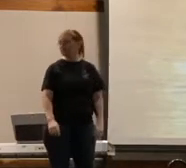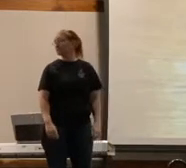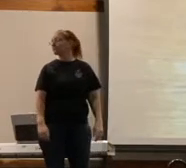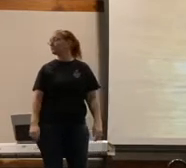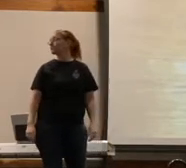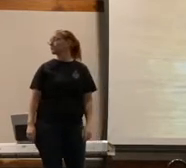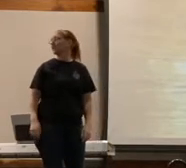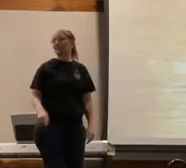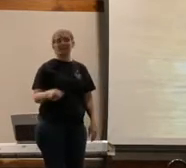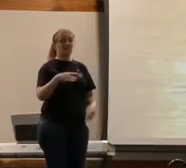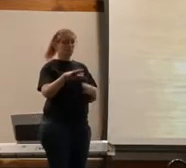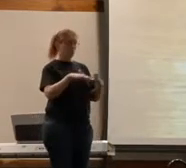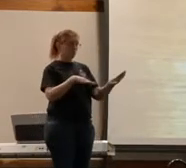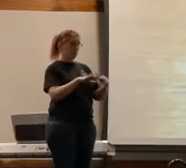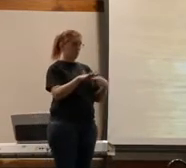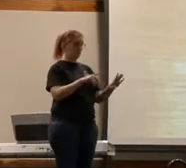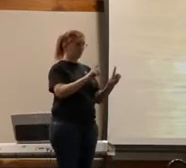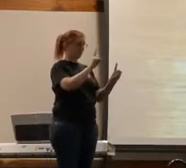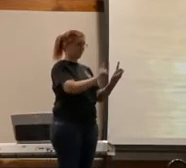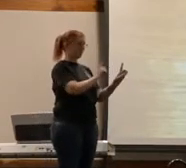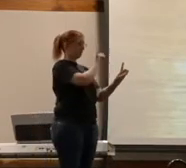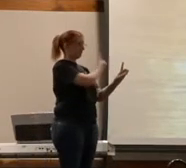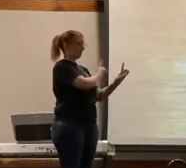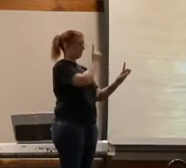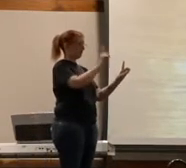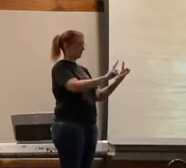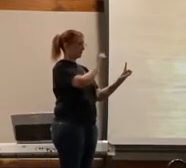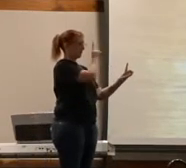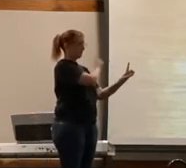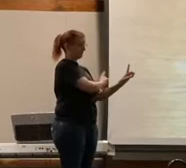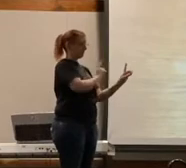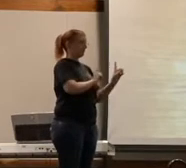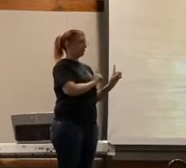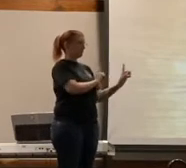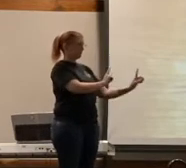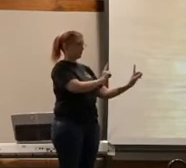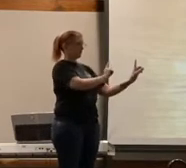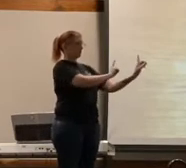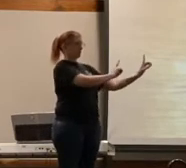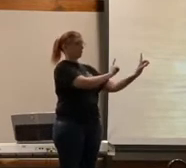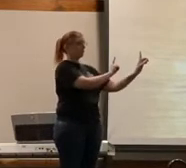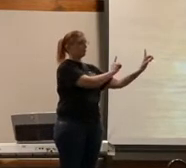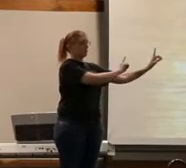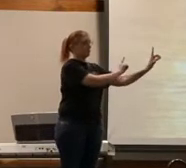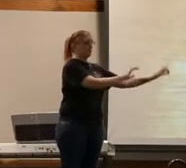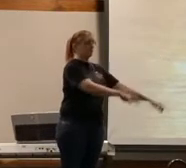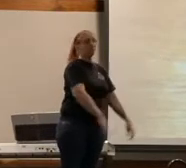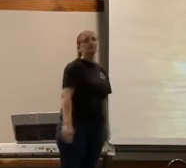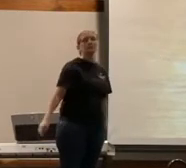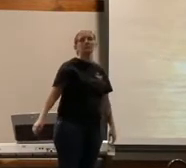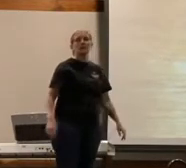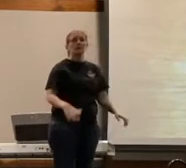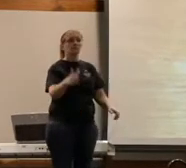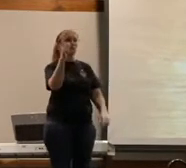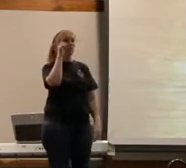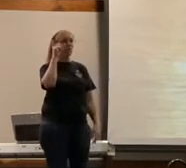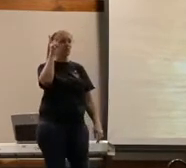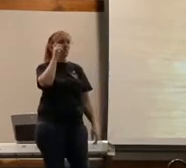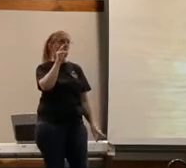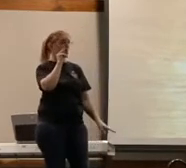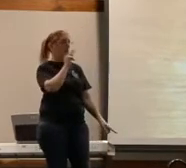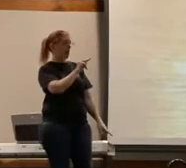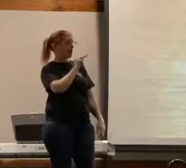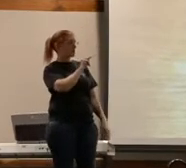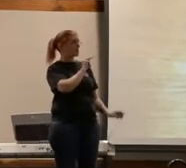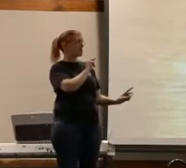Listen, they got to walk side by side with Jesus. They got to watch him. They got to listen to him.